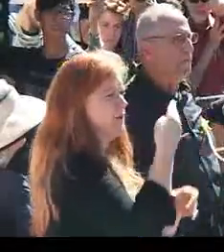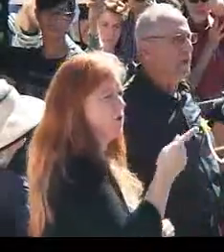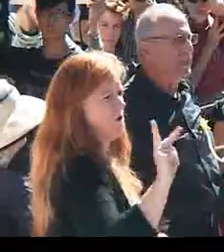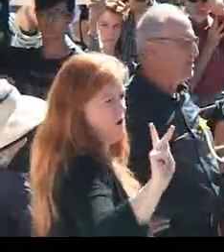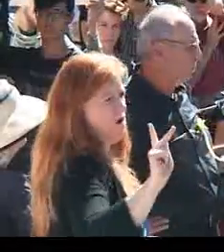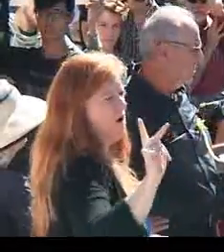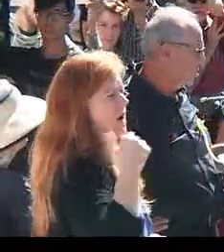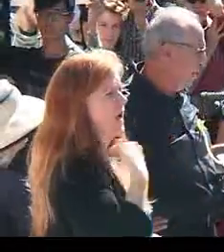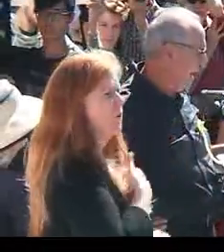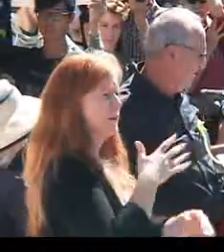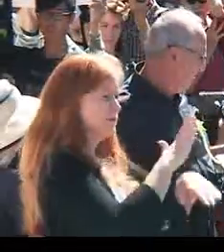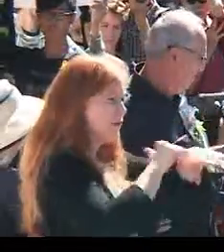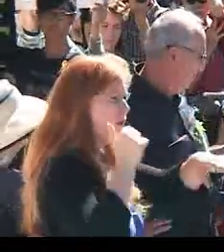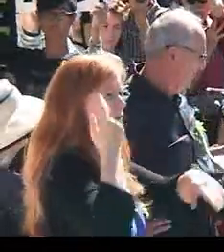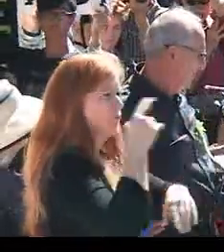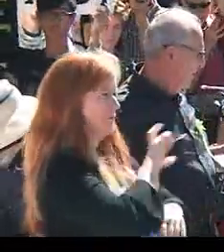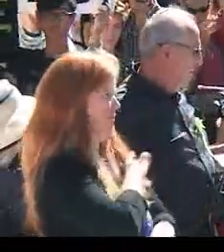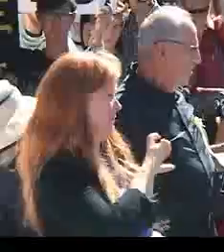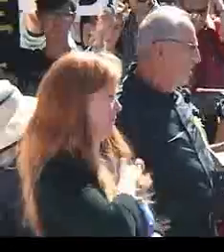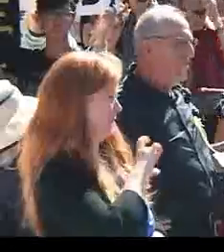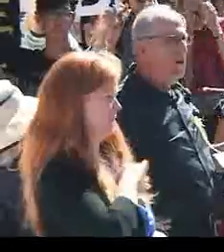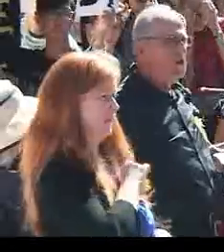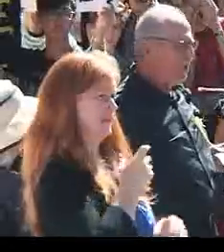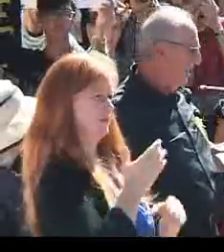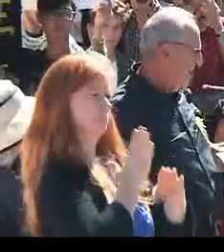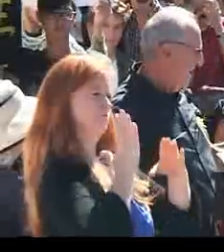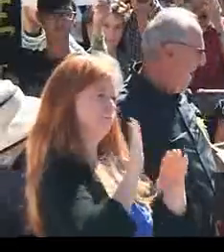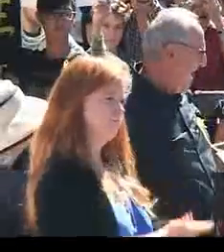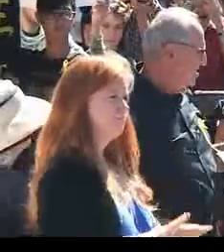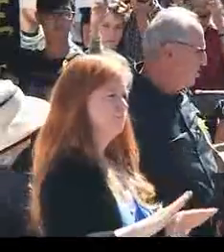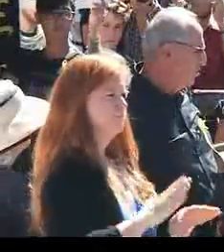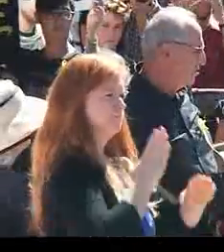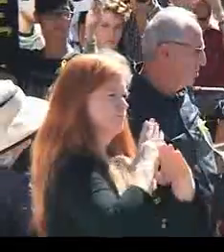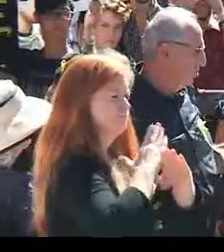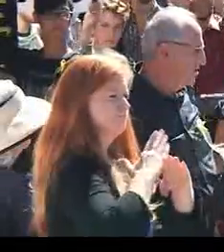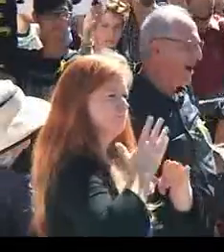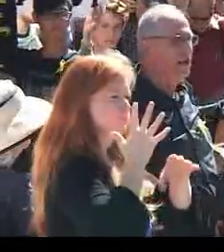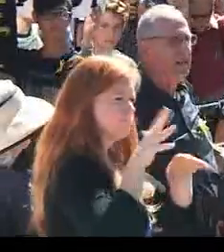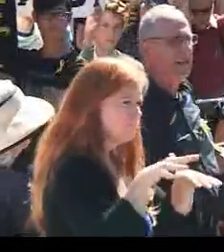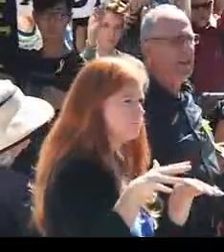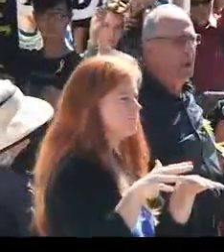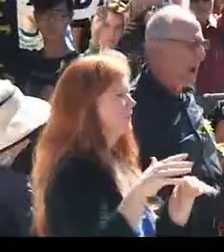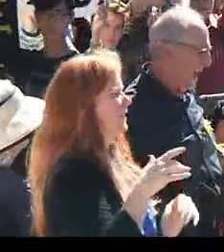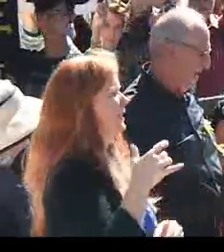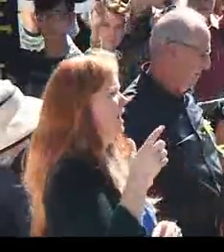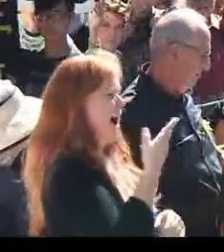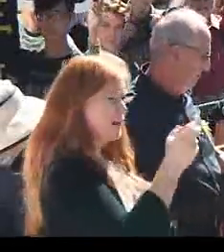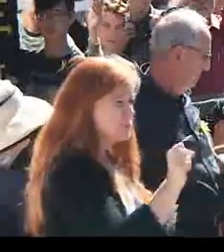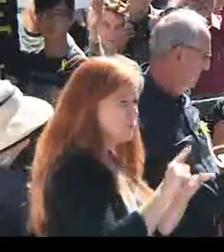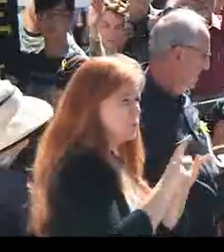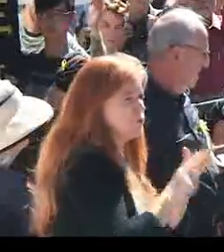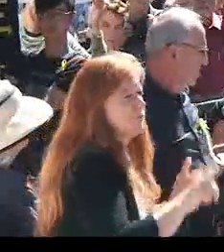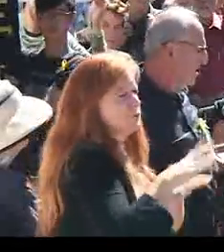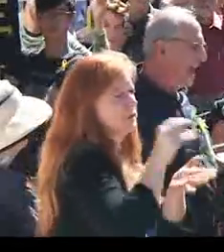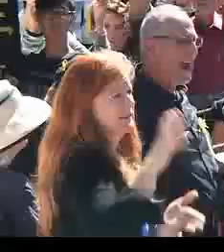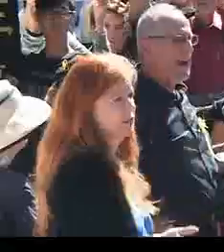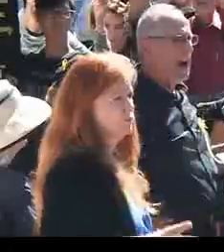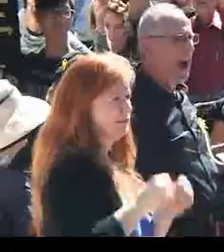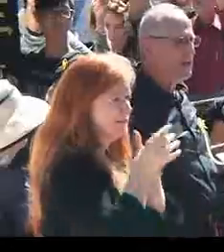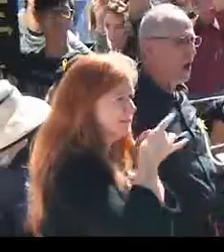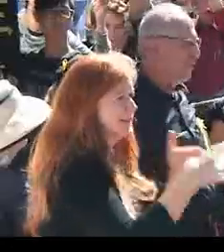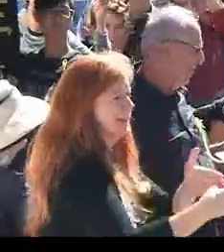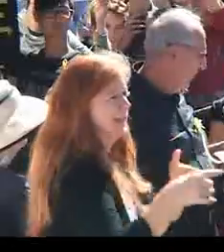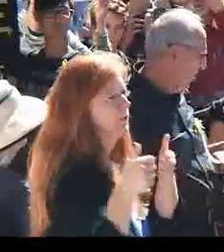call for police restraint. University and high school students are leading the way.